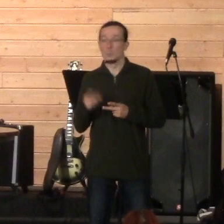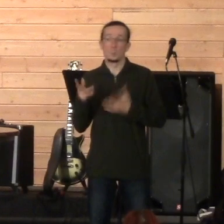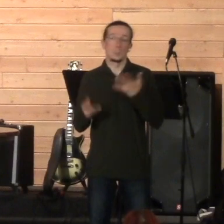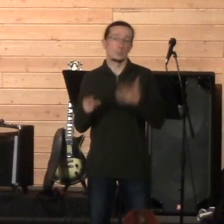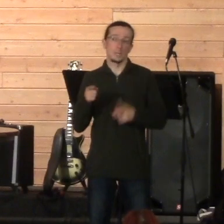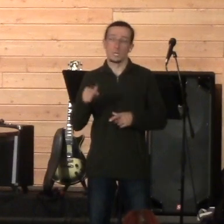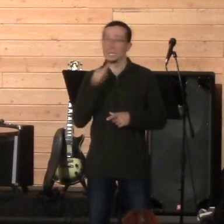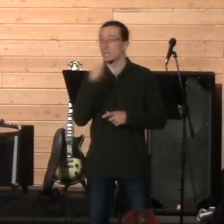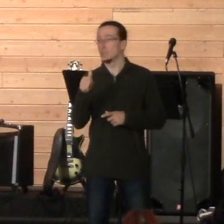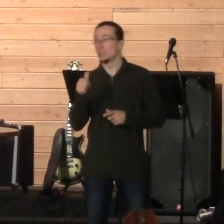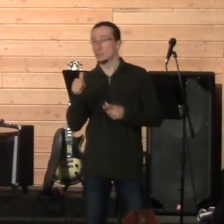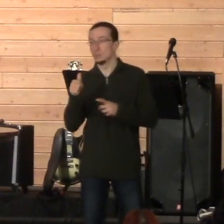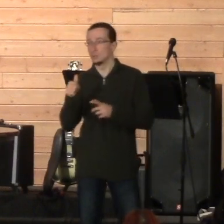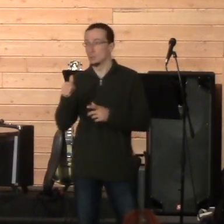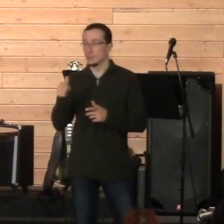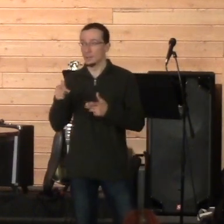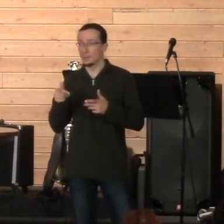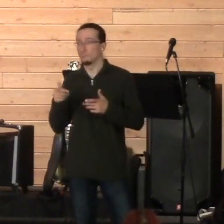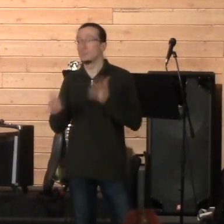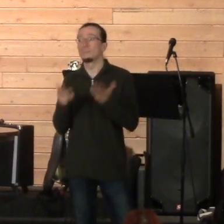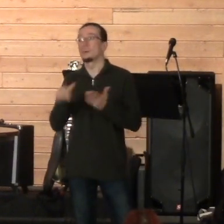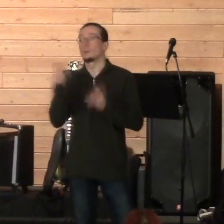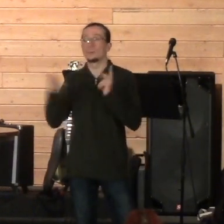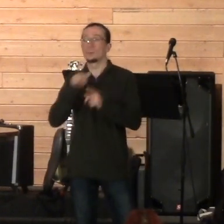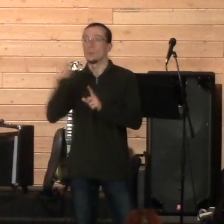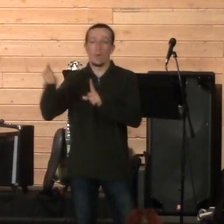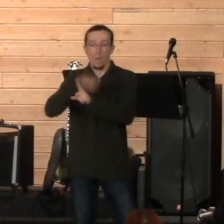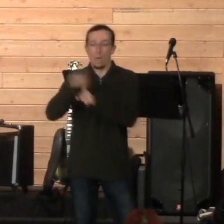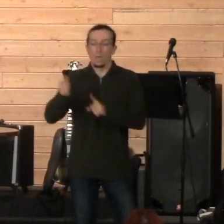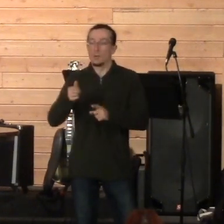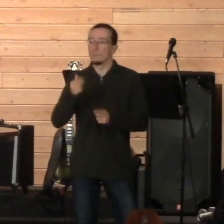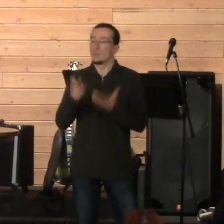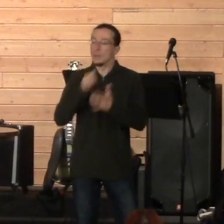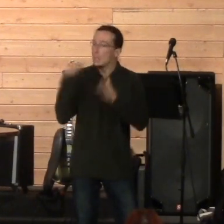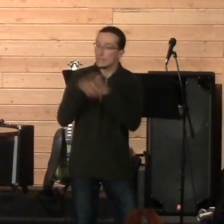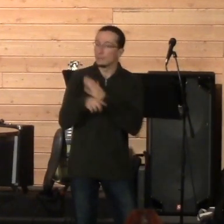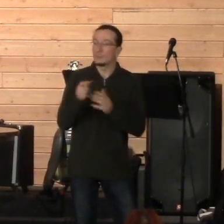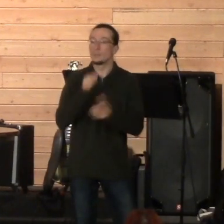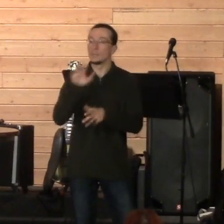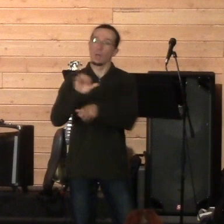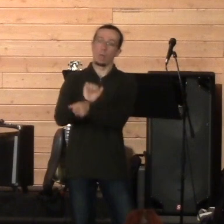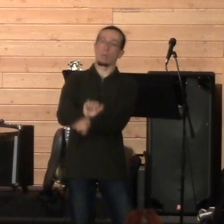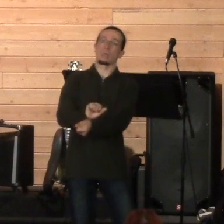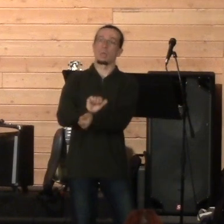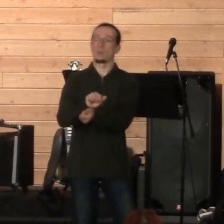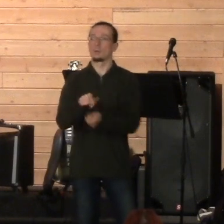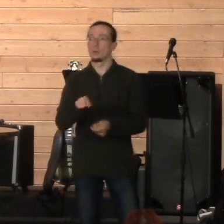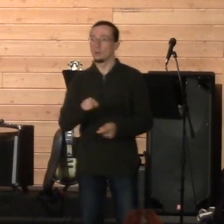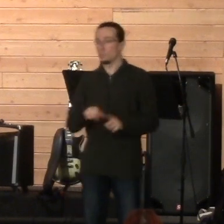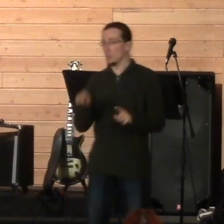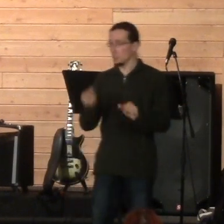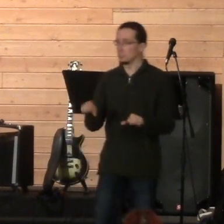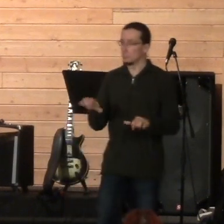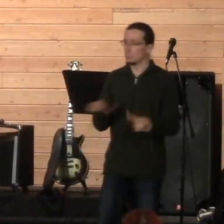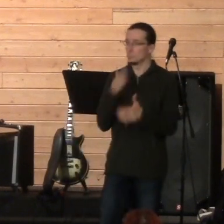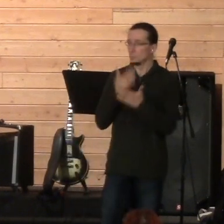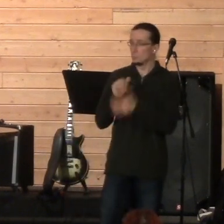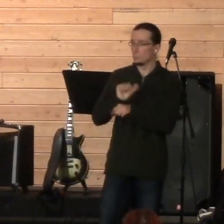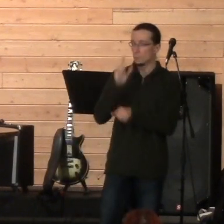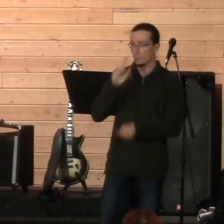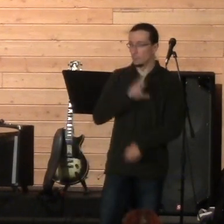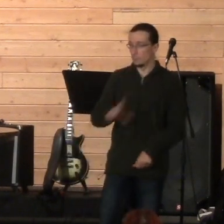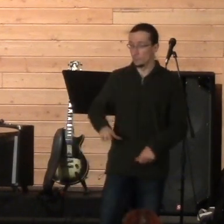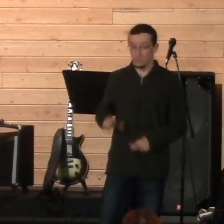up or killed or bound and would have done good work from the Lord, right?